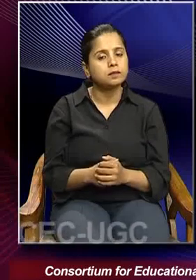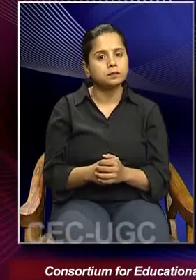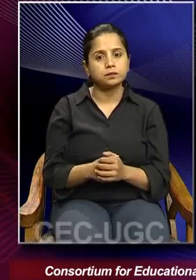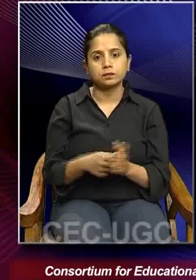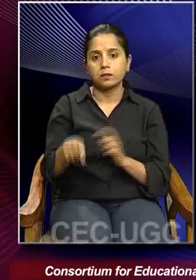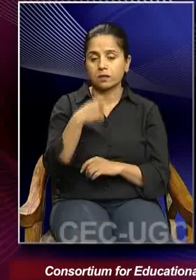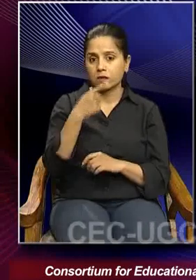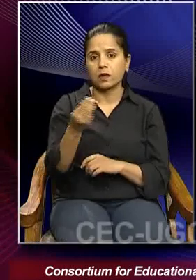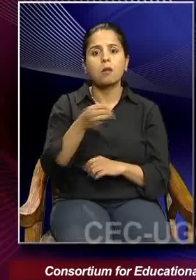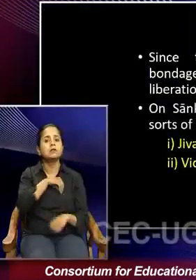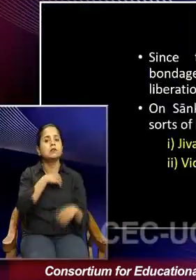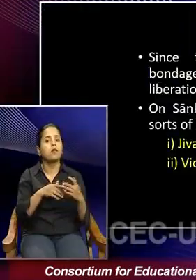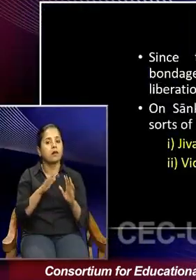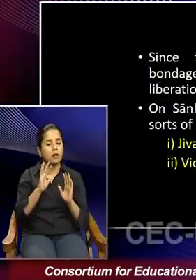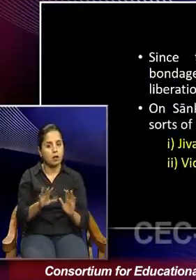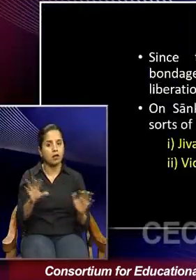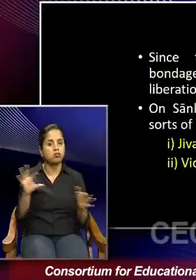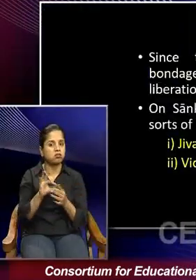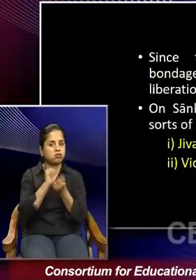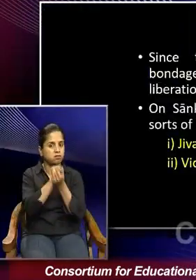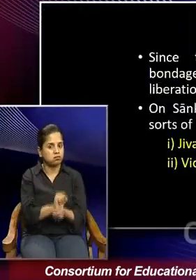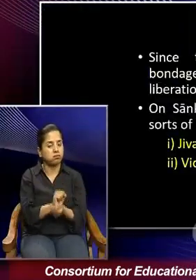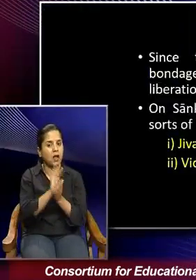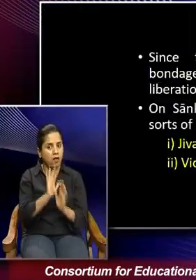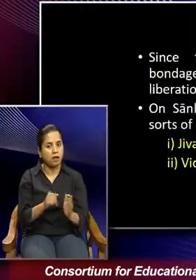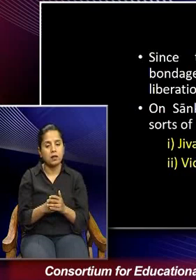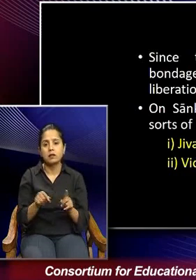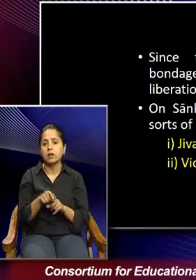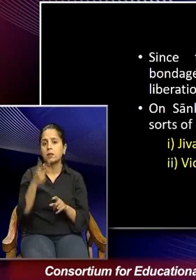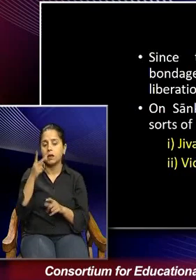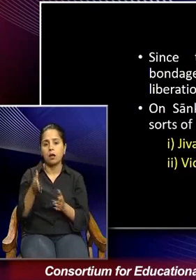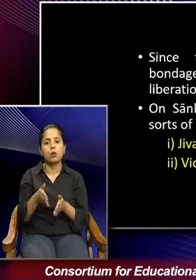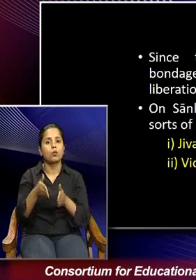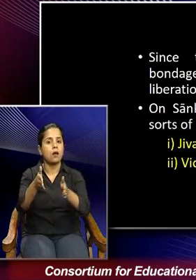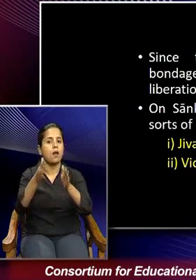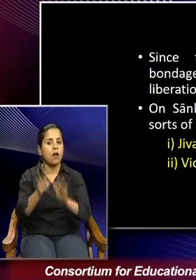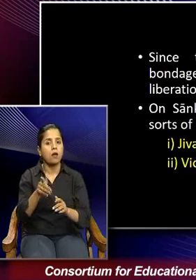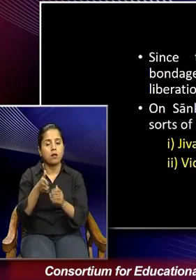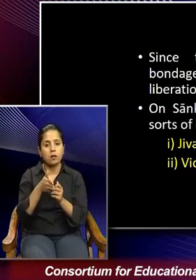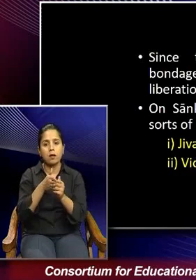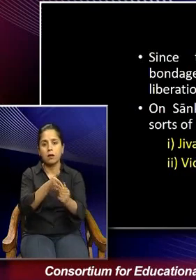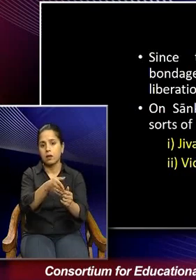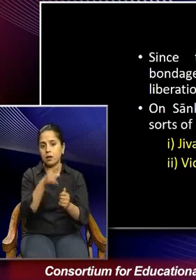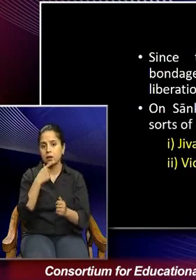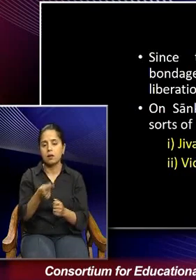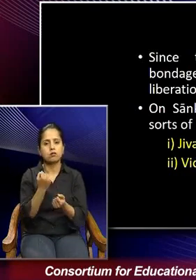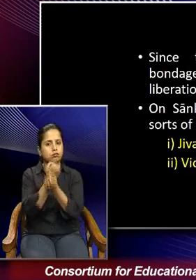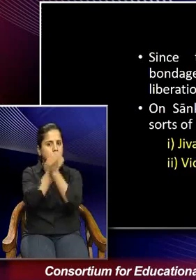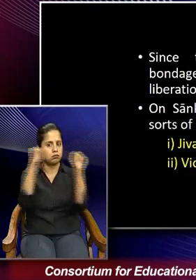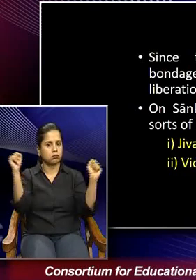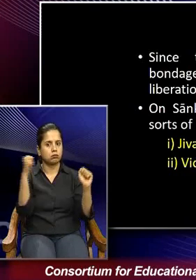Since there are sufferings and bondage, there is also a path leads to